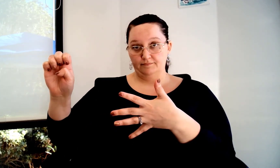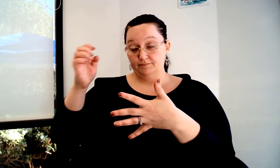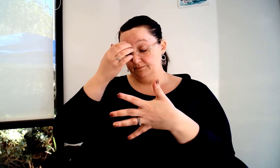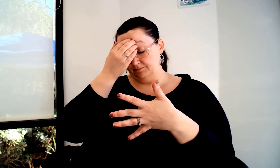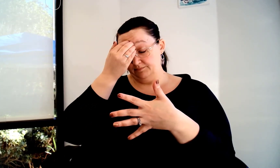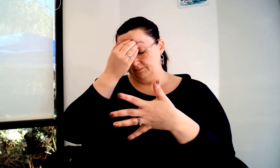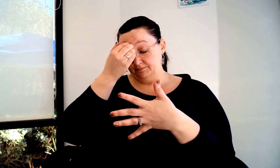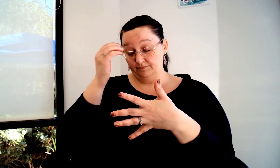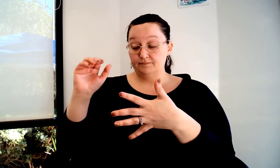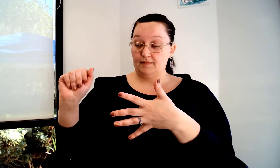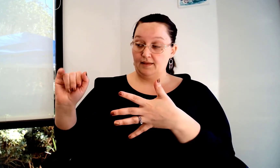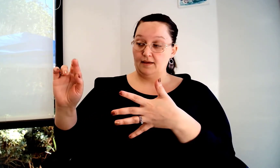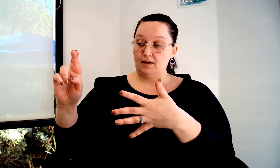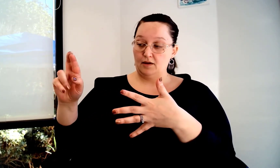airplane,